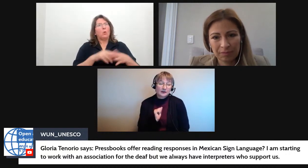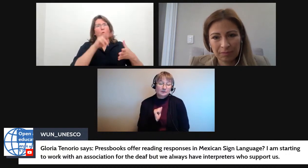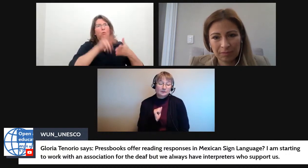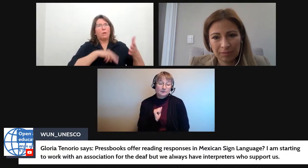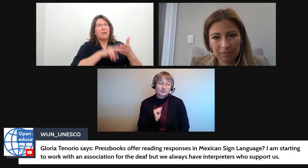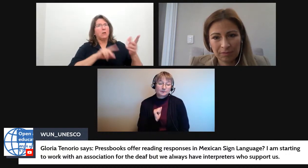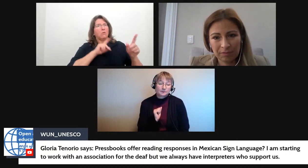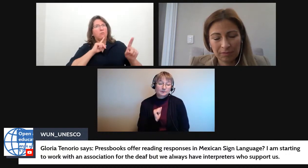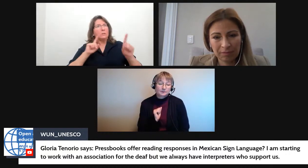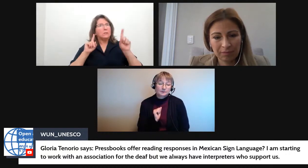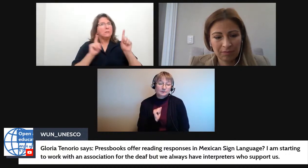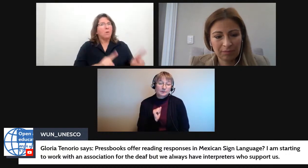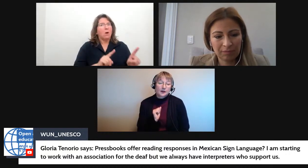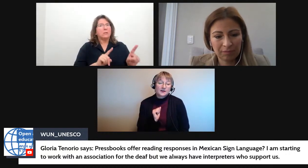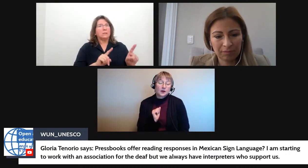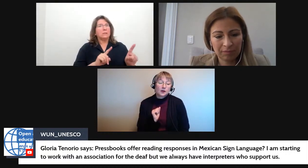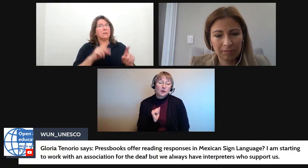right?